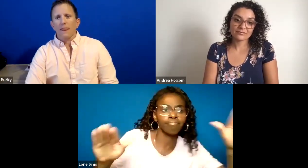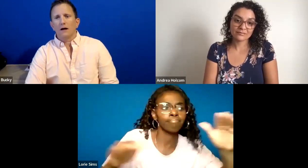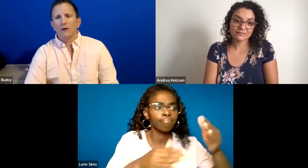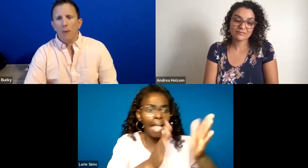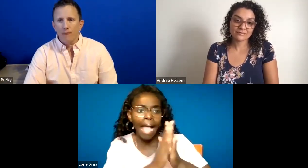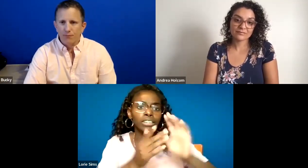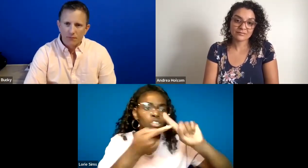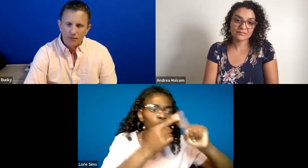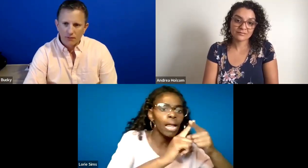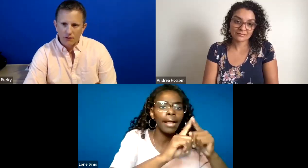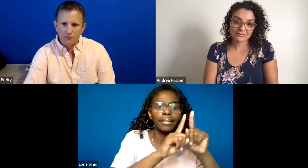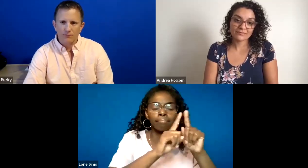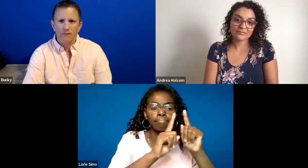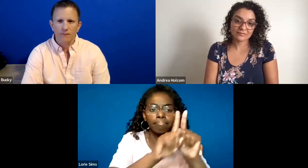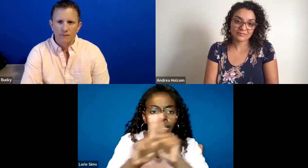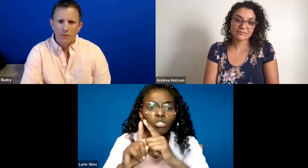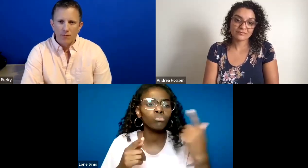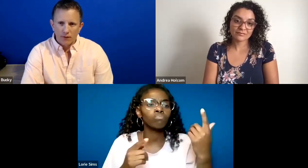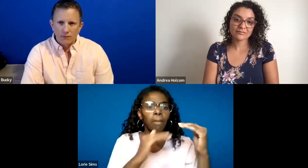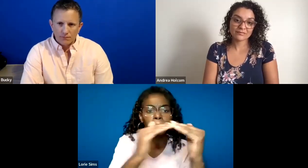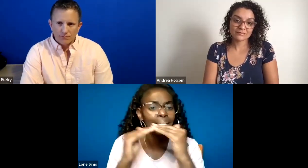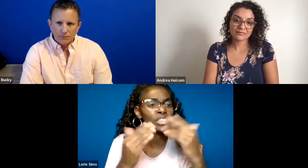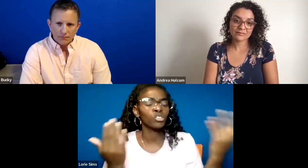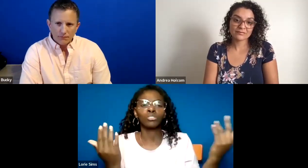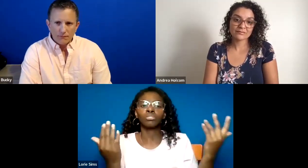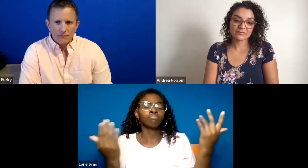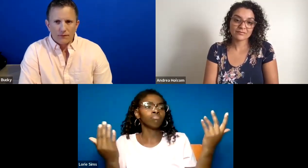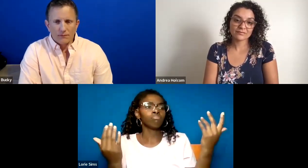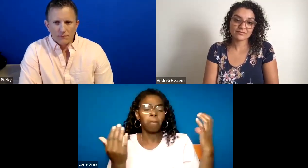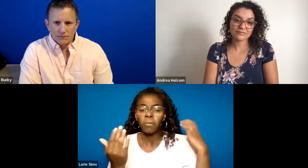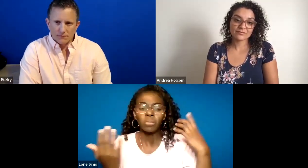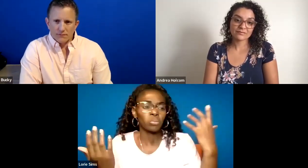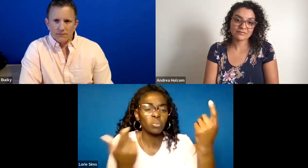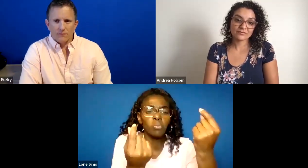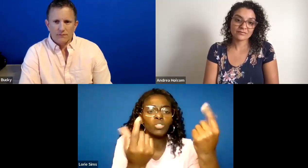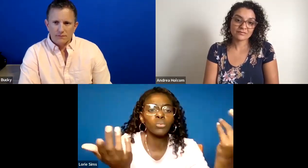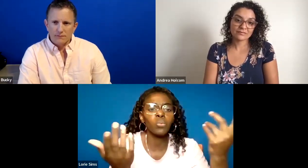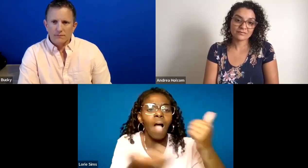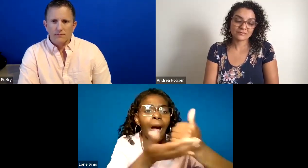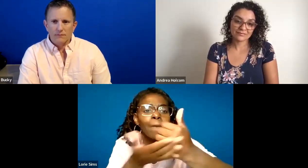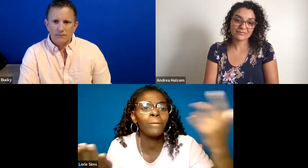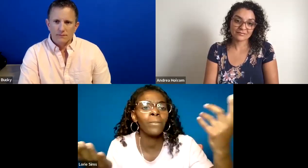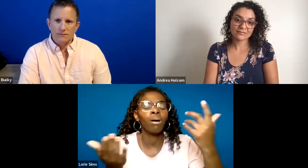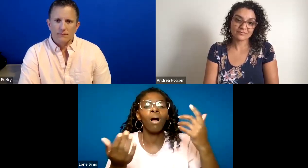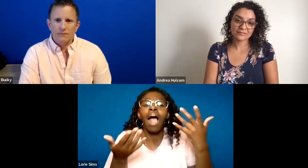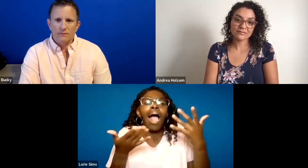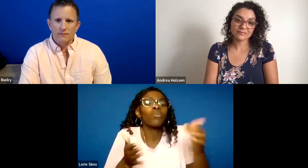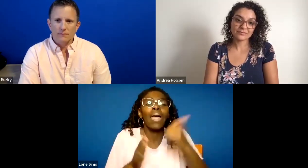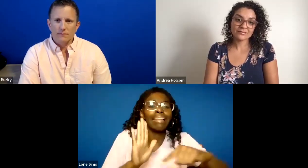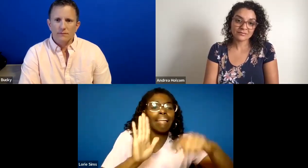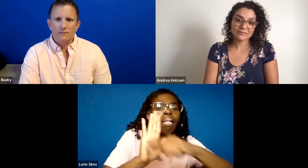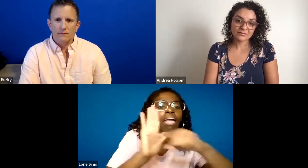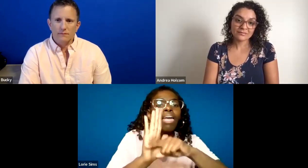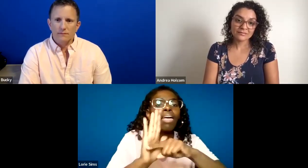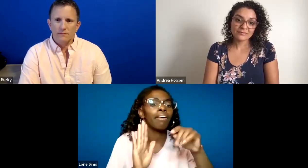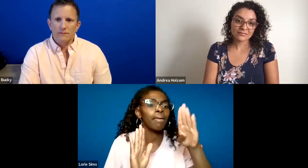it was sent out, it was blasted out. So I had spoken with friends, mentors, peers, people